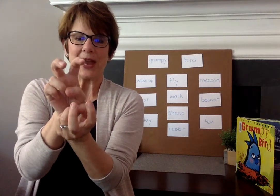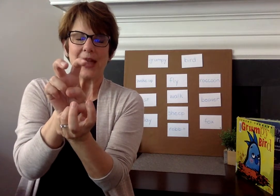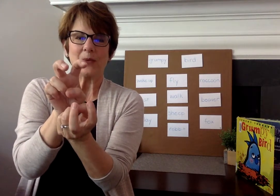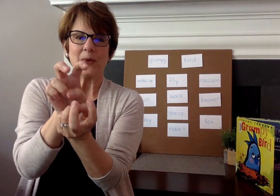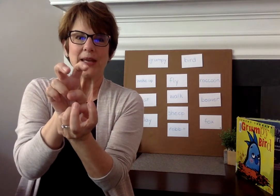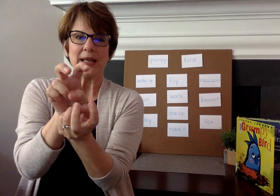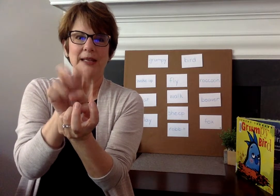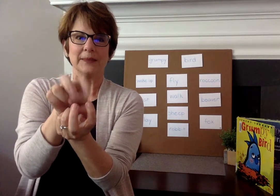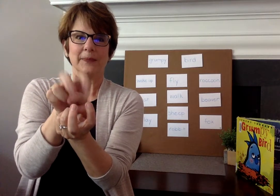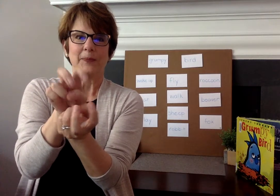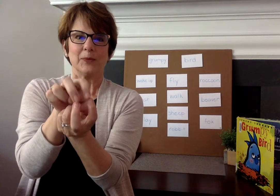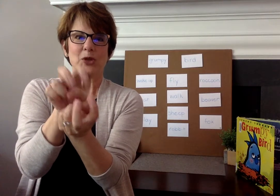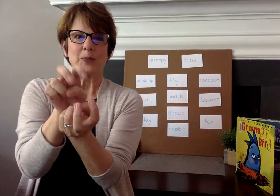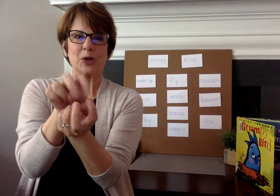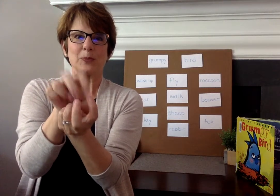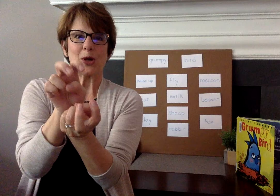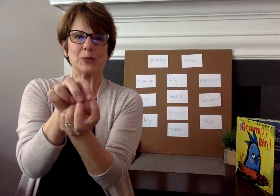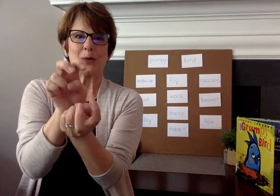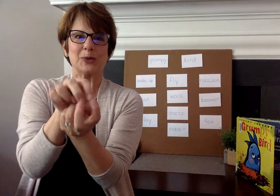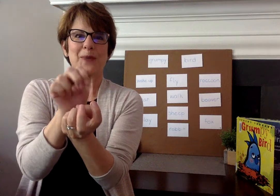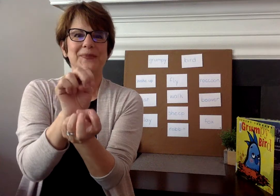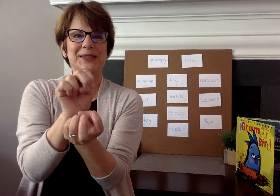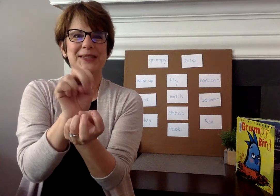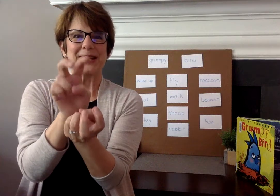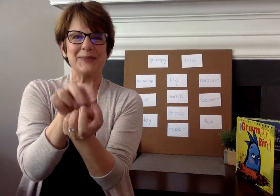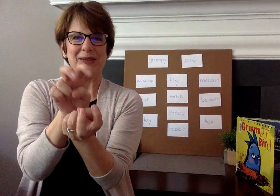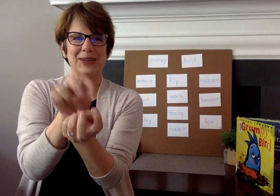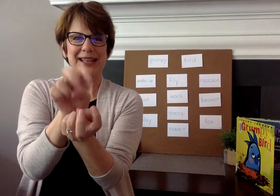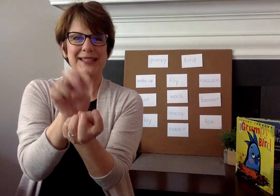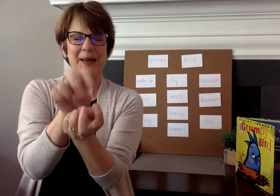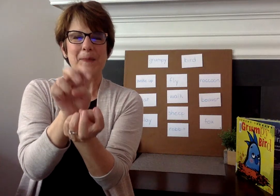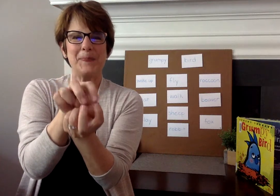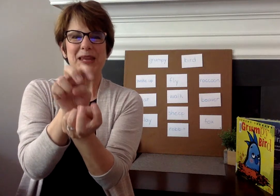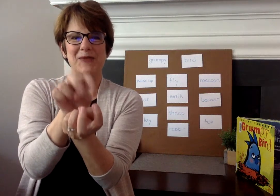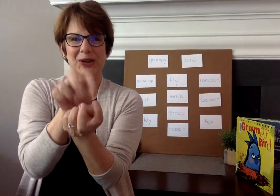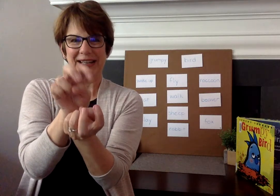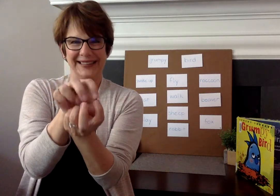and we chomp, chomp, chomp, chomp, chomp, just like the beaver does. Beaver.